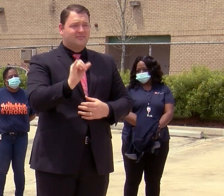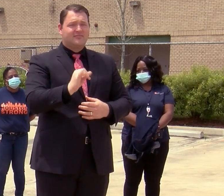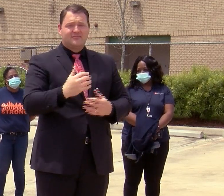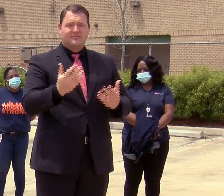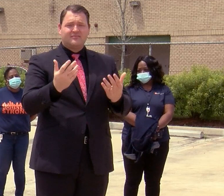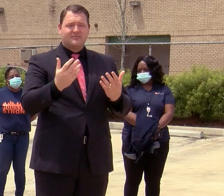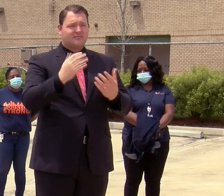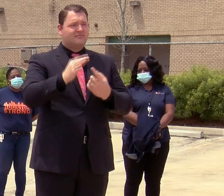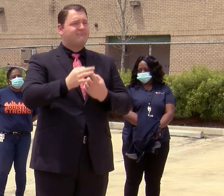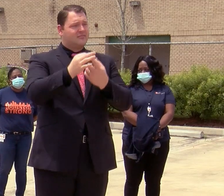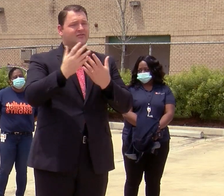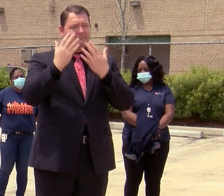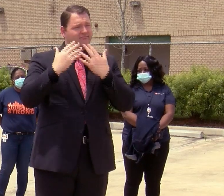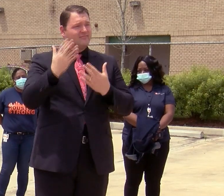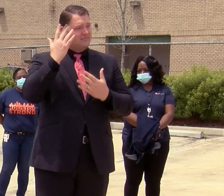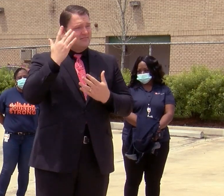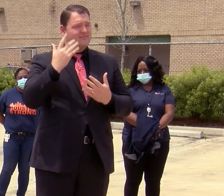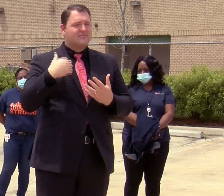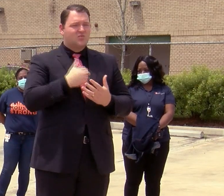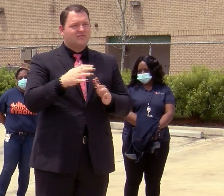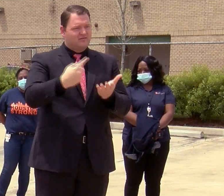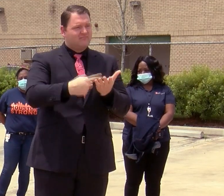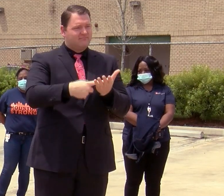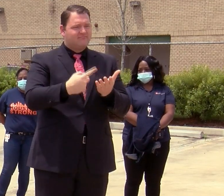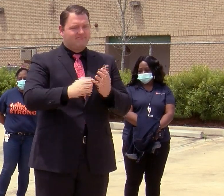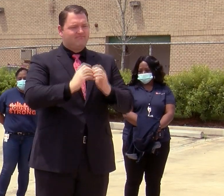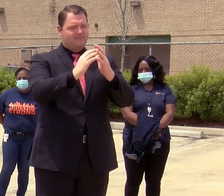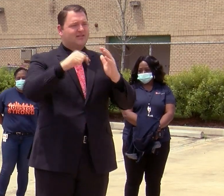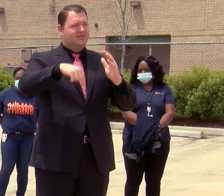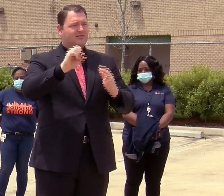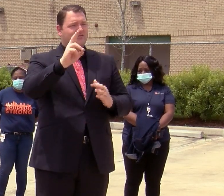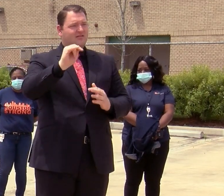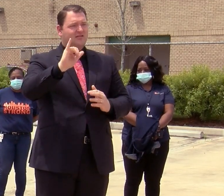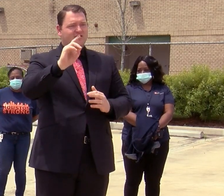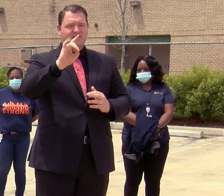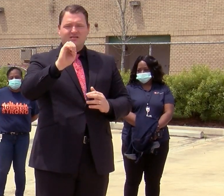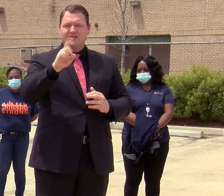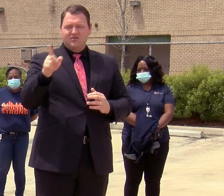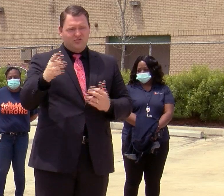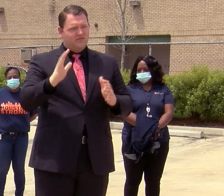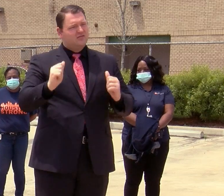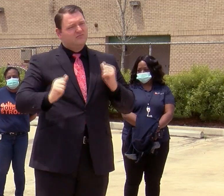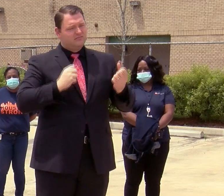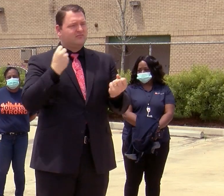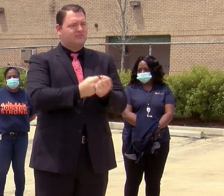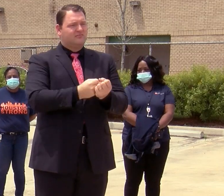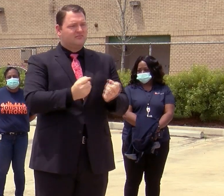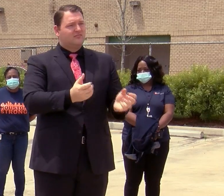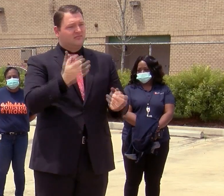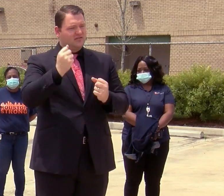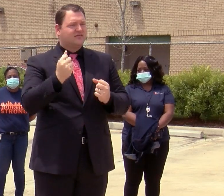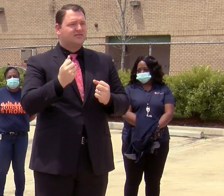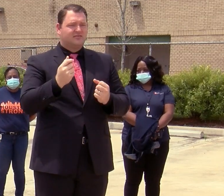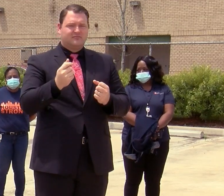had a conversation about having a site in Sunnyside, and you have responded expeditiously and